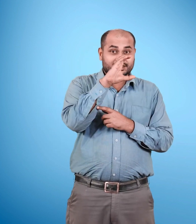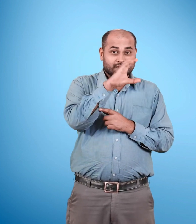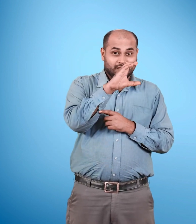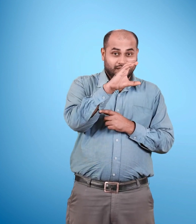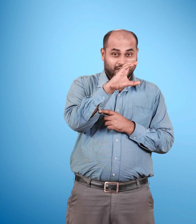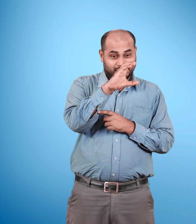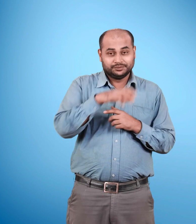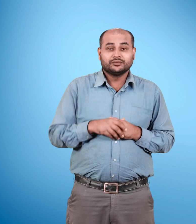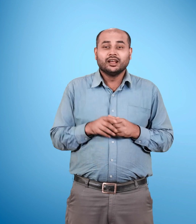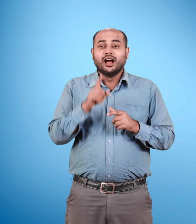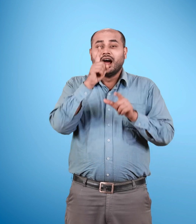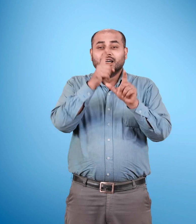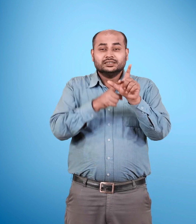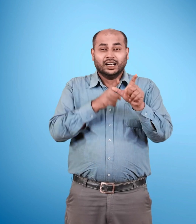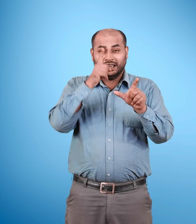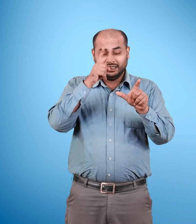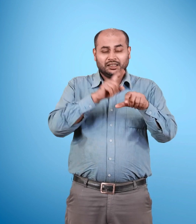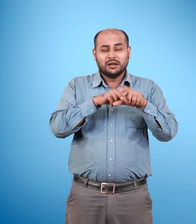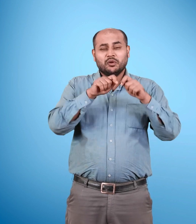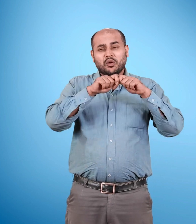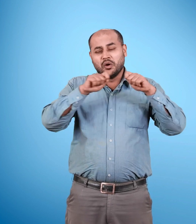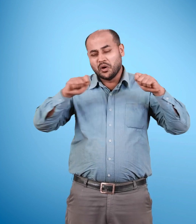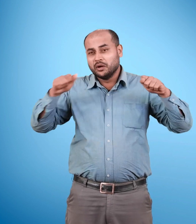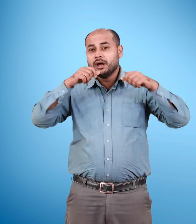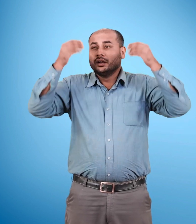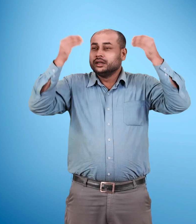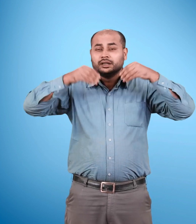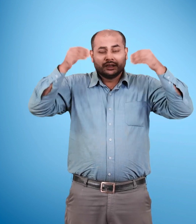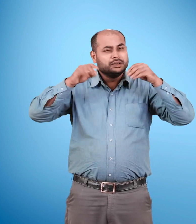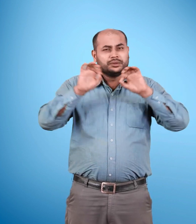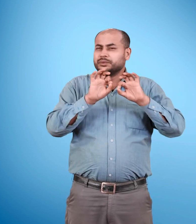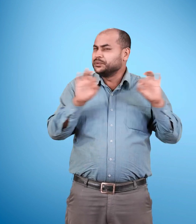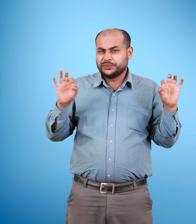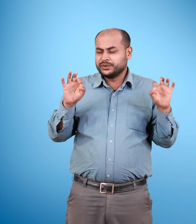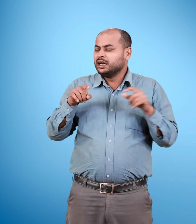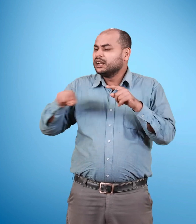C. No rainfall for a year or more may lead to